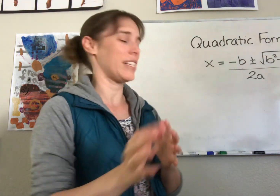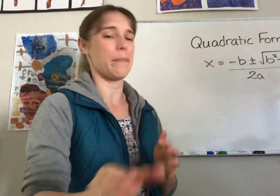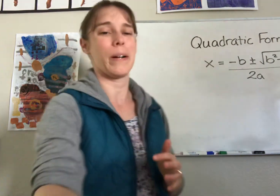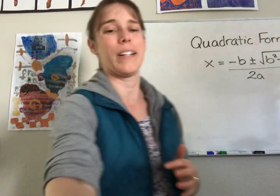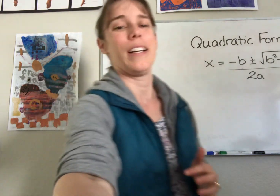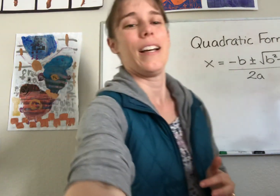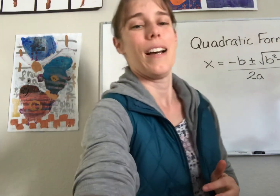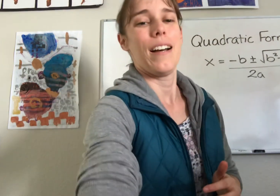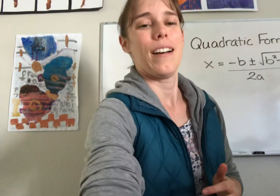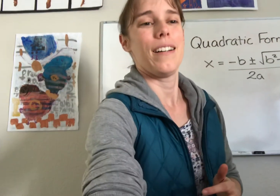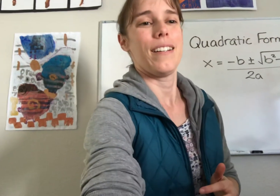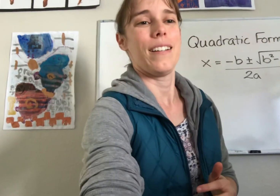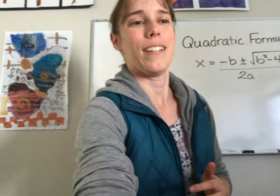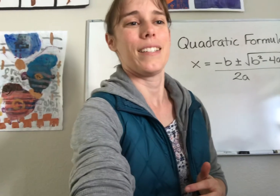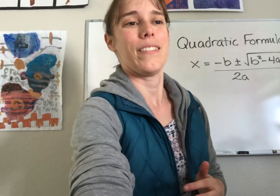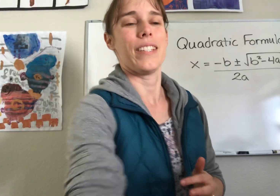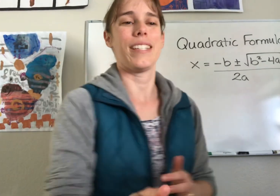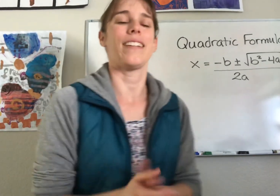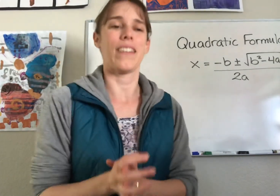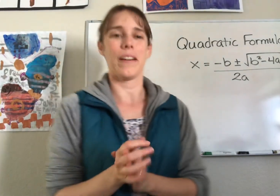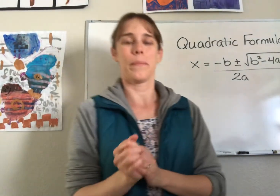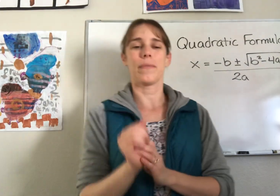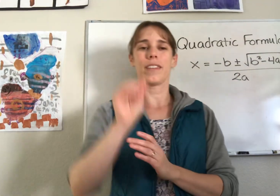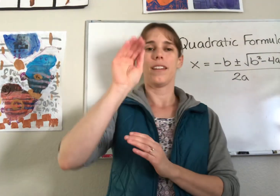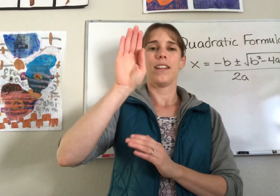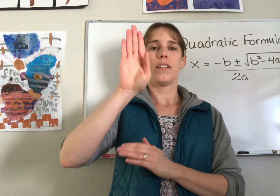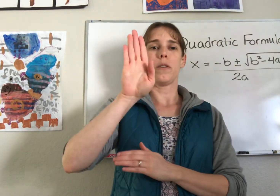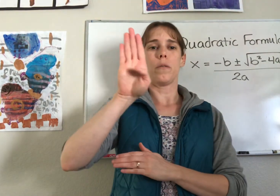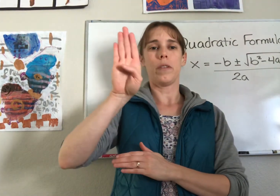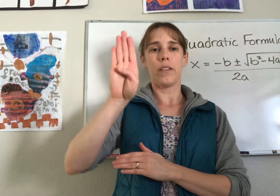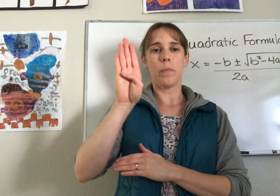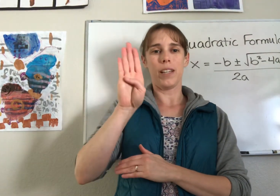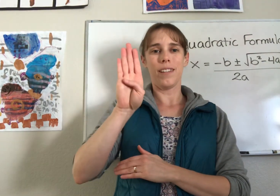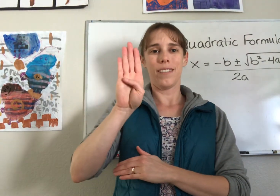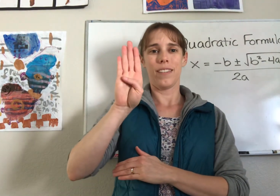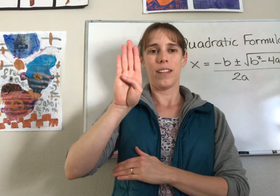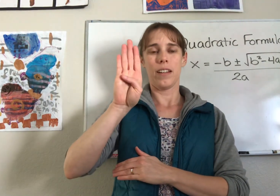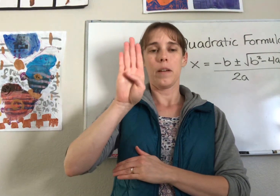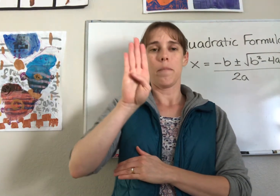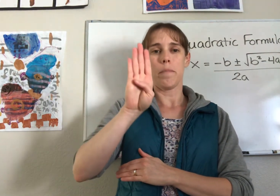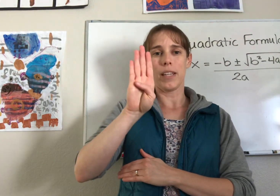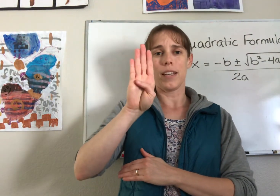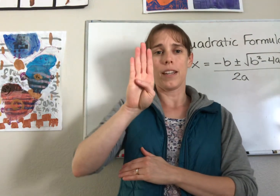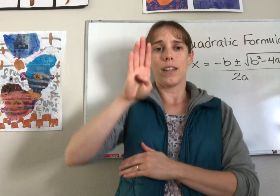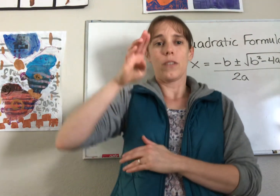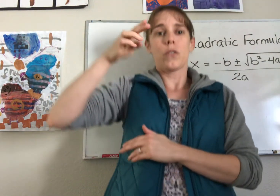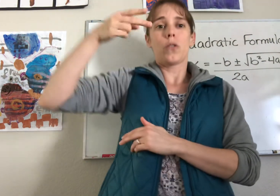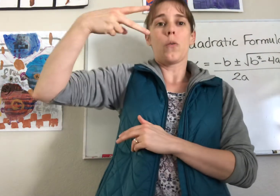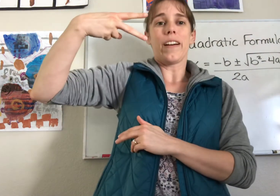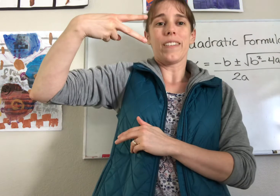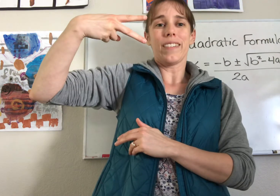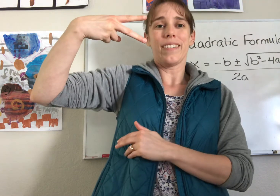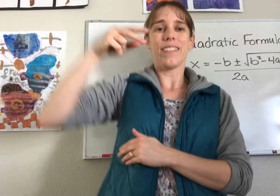part. Let's see if you can see it. Okay, so there's B. B squared,